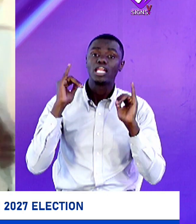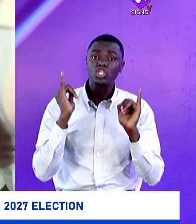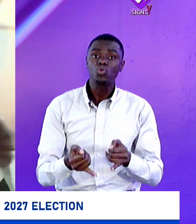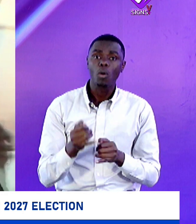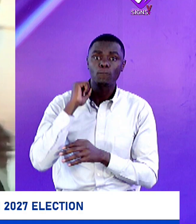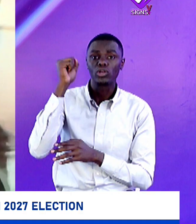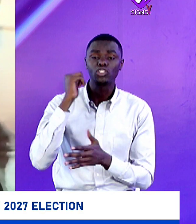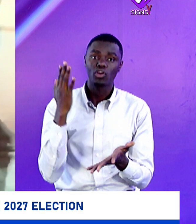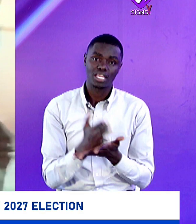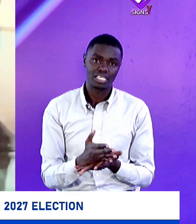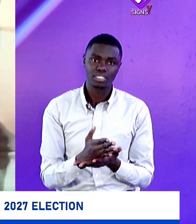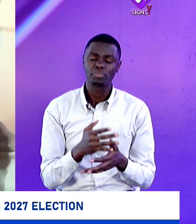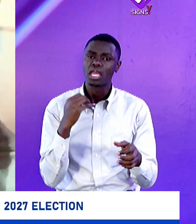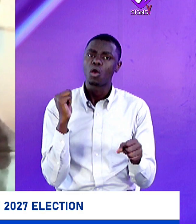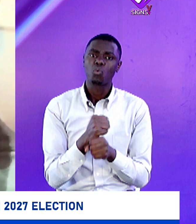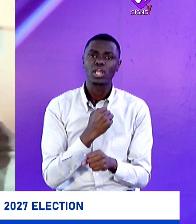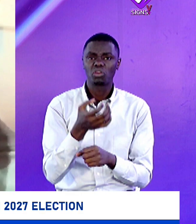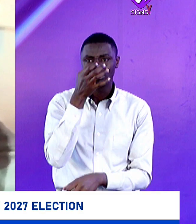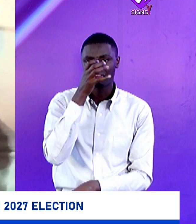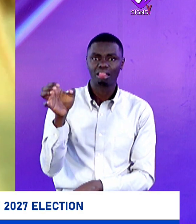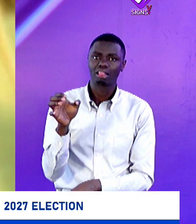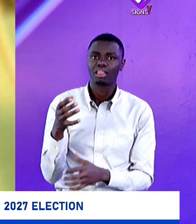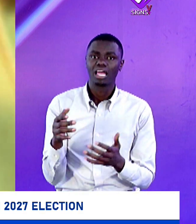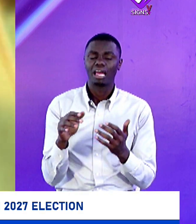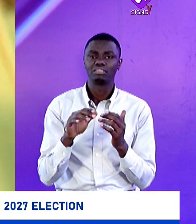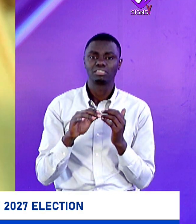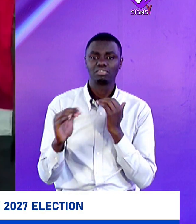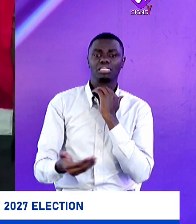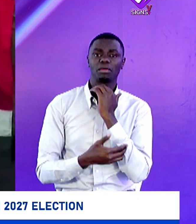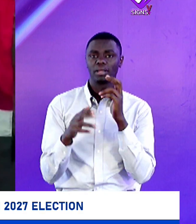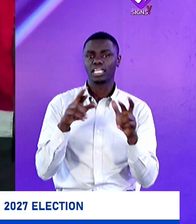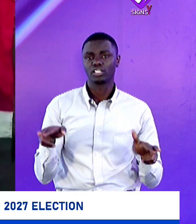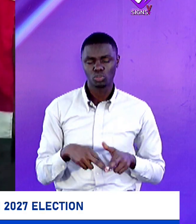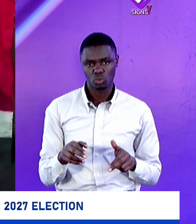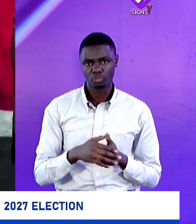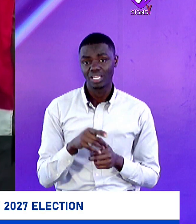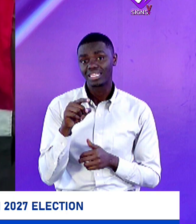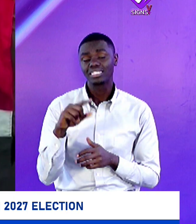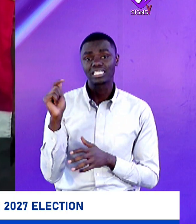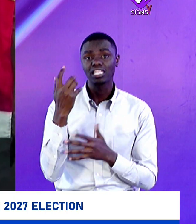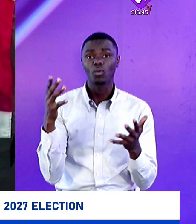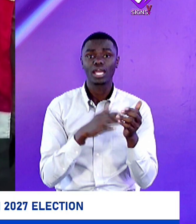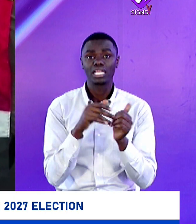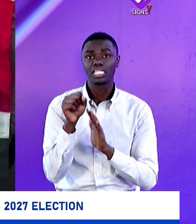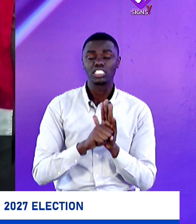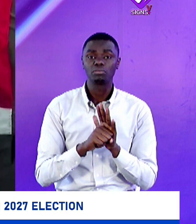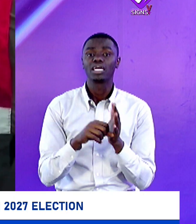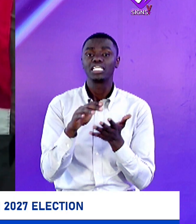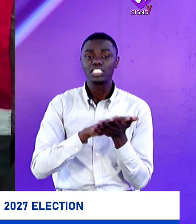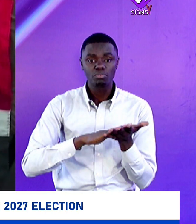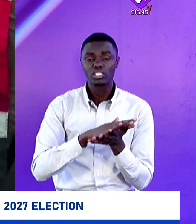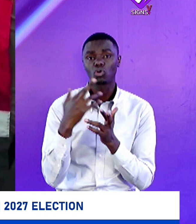process. But we cannot run away from the maternity room, as blood as it is. We stand for a Kenya where leadership is based on